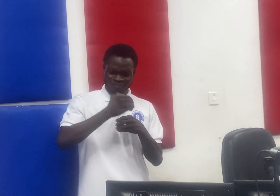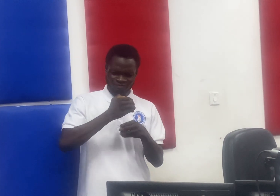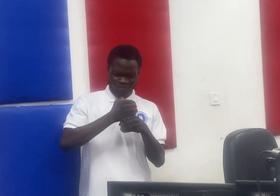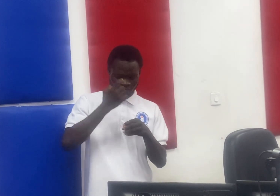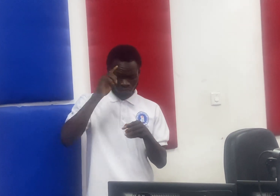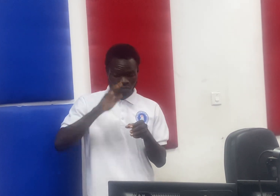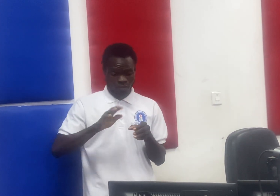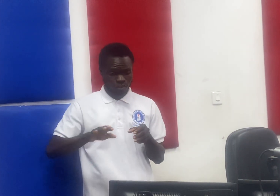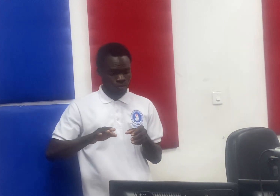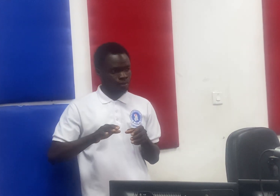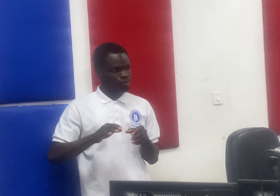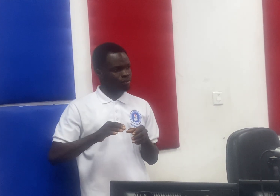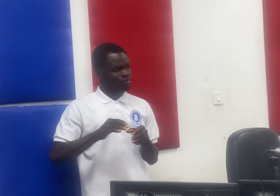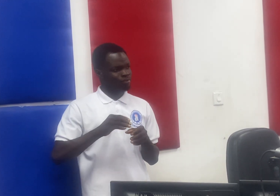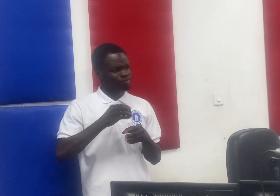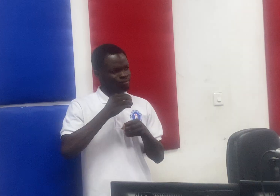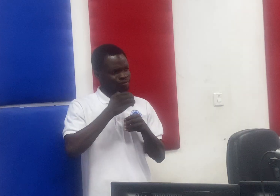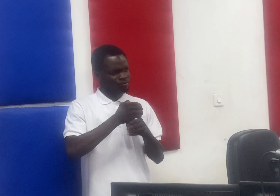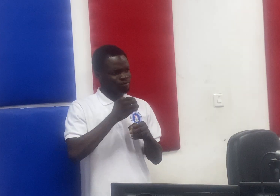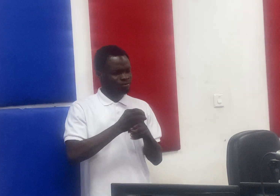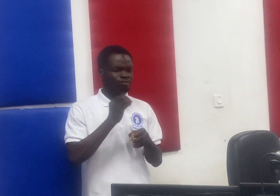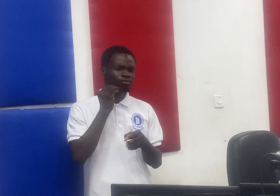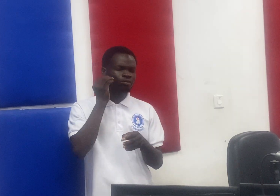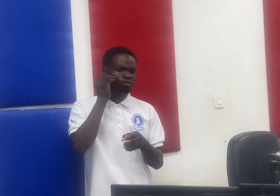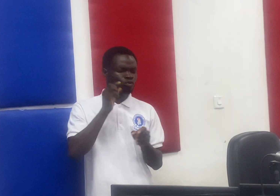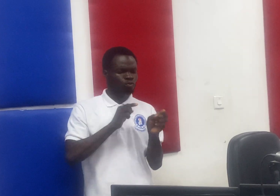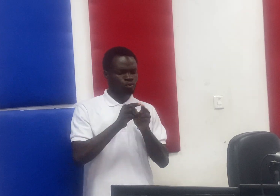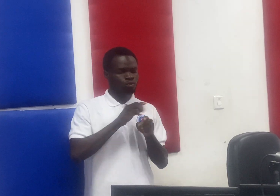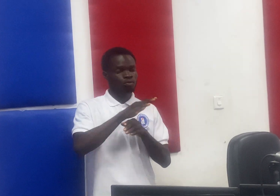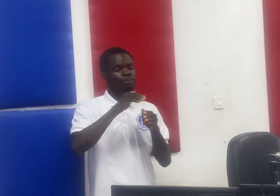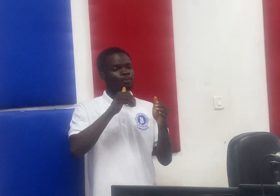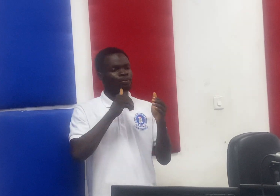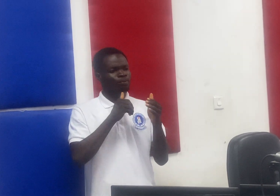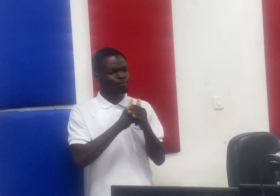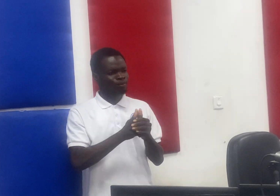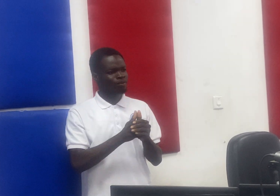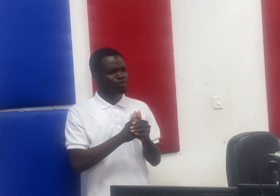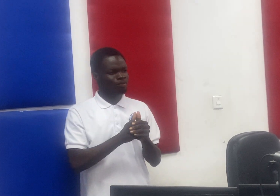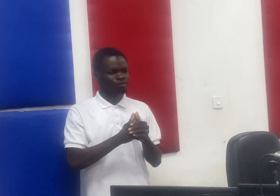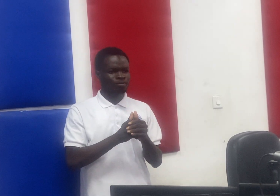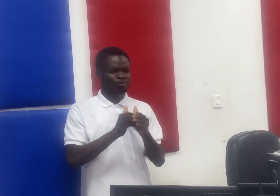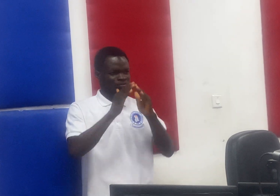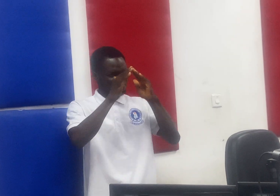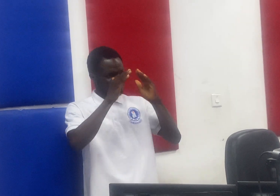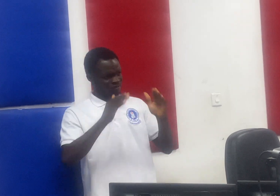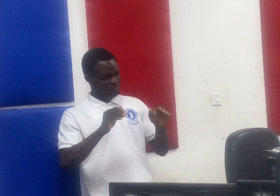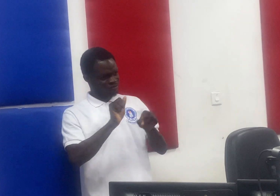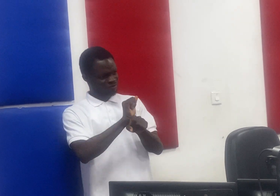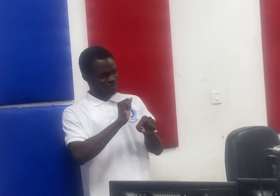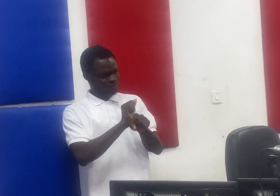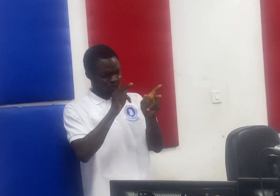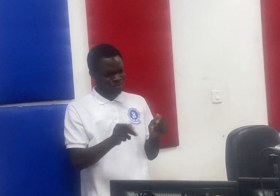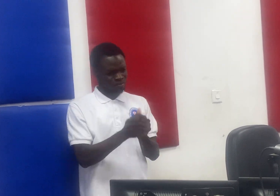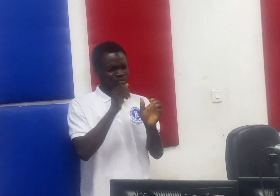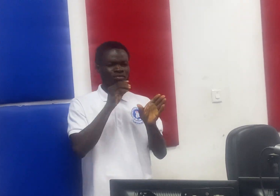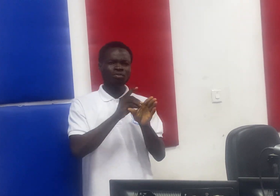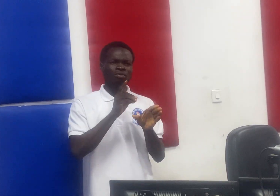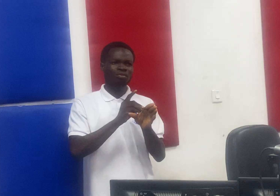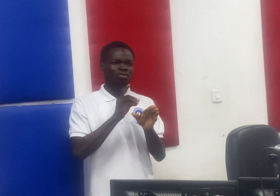back home, I handle the home, all the house chores is made by me. So persons with disabilities, we are capable of